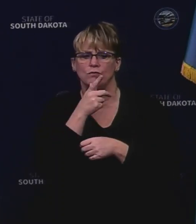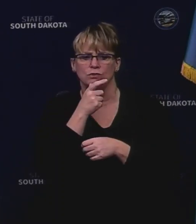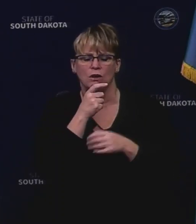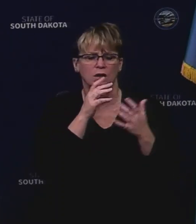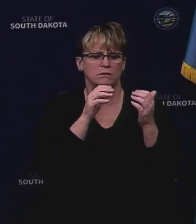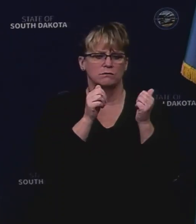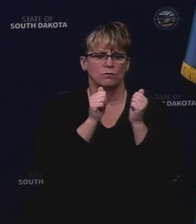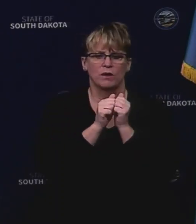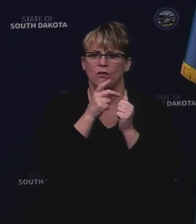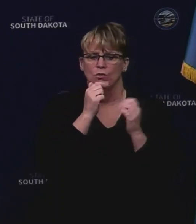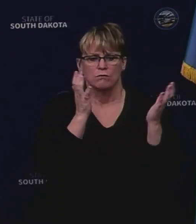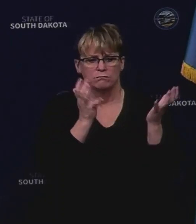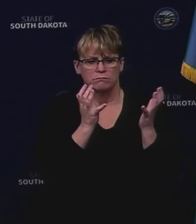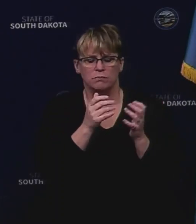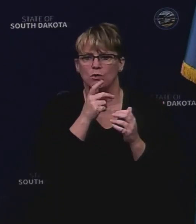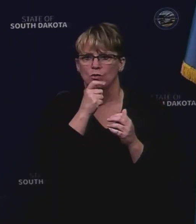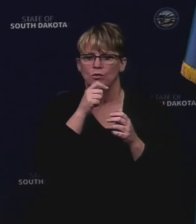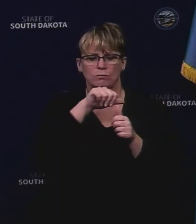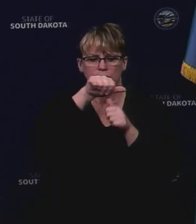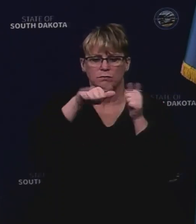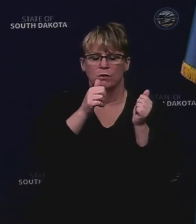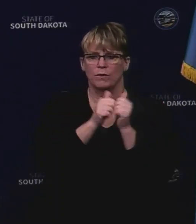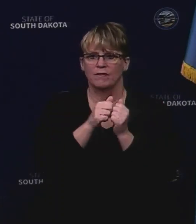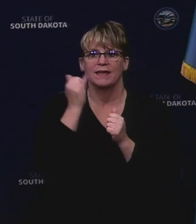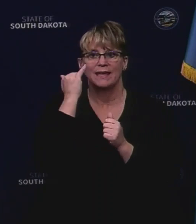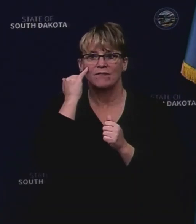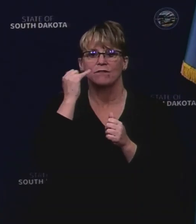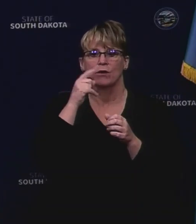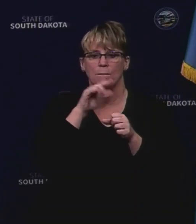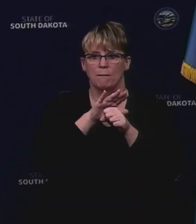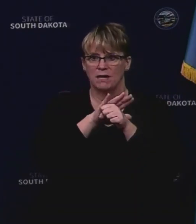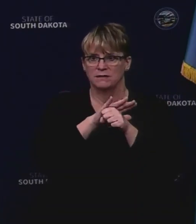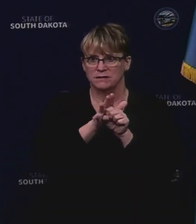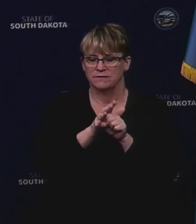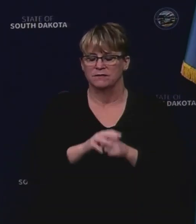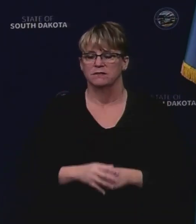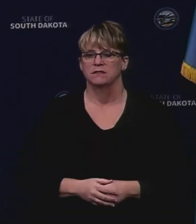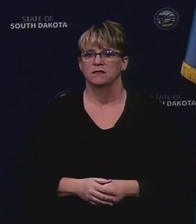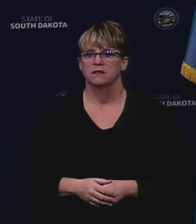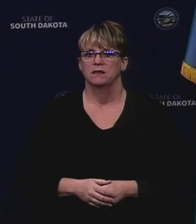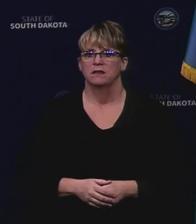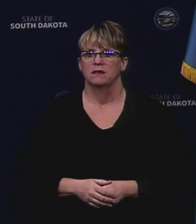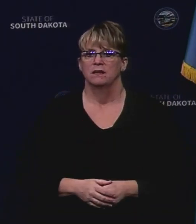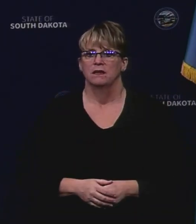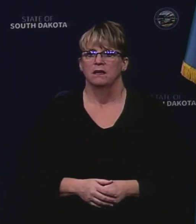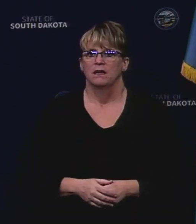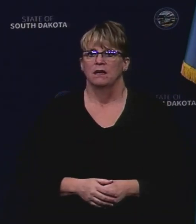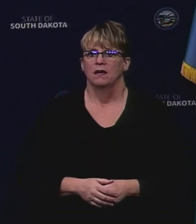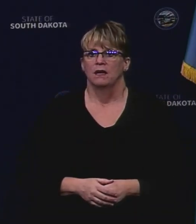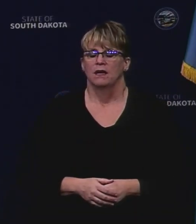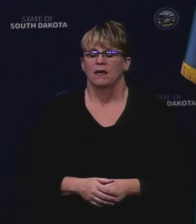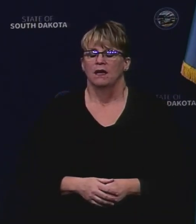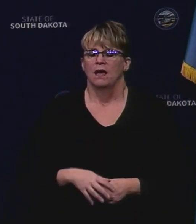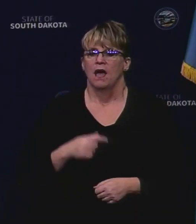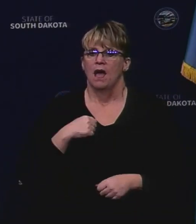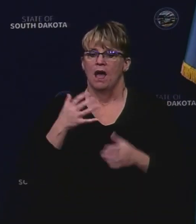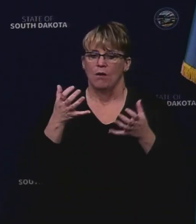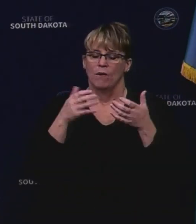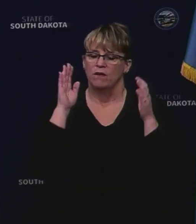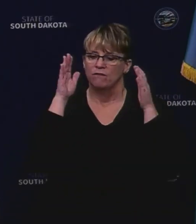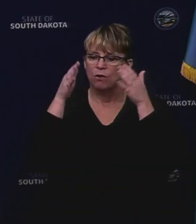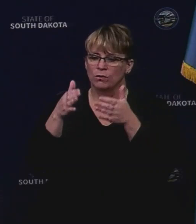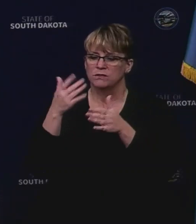have exposed to this virus if you ever do test positive. I want to focus on something that I found incredibly